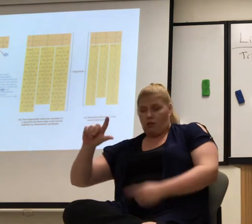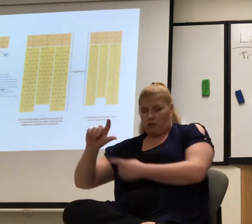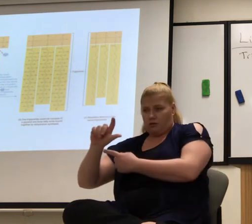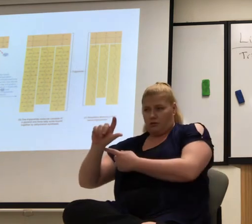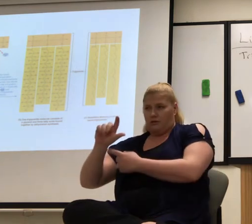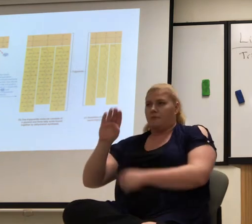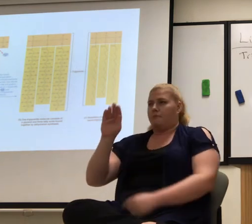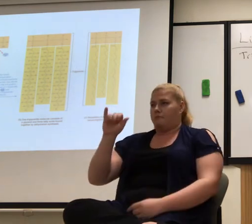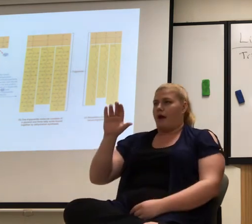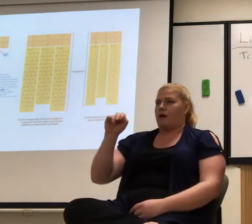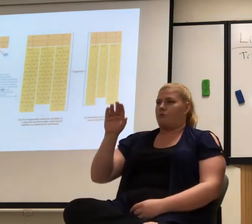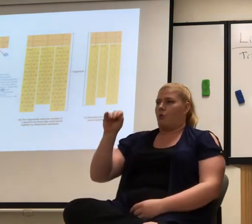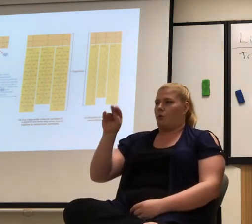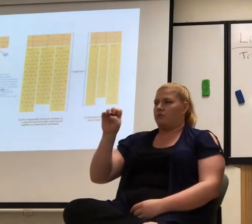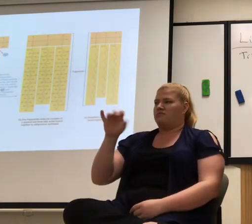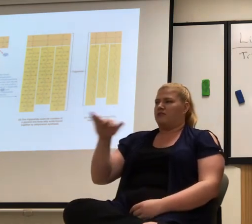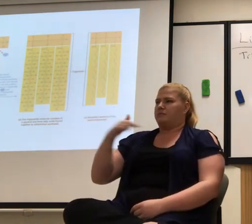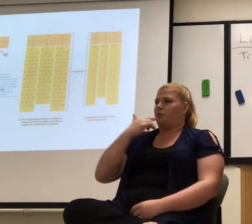backbone.